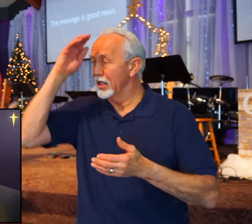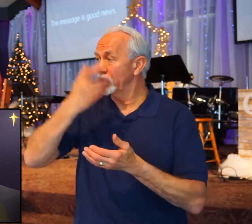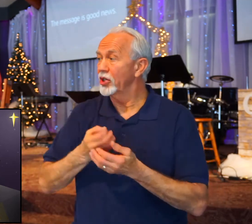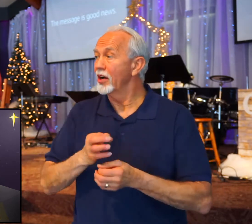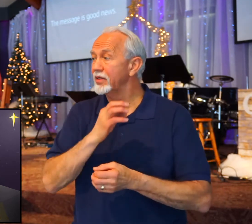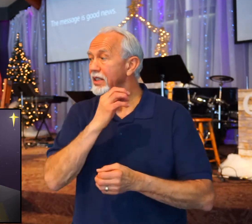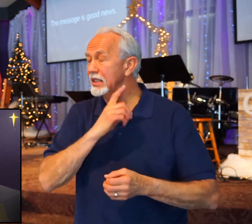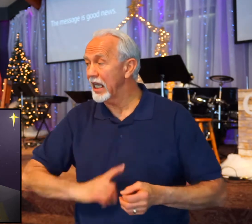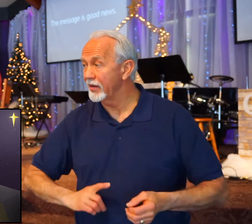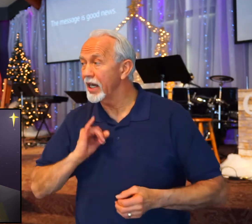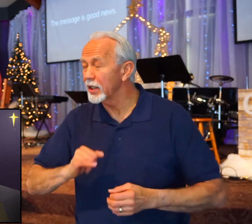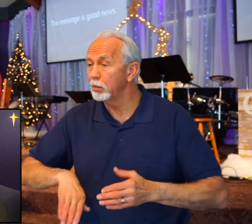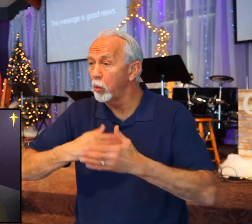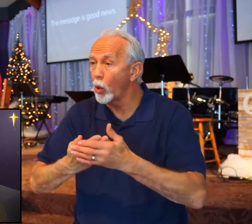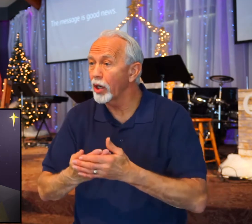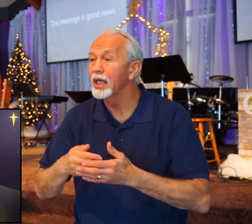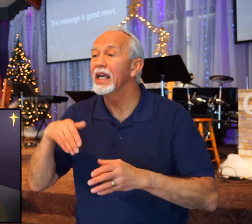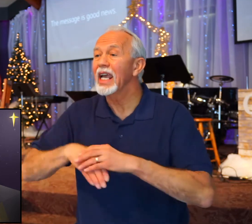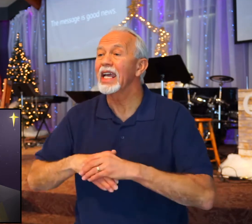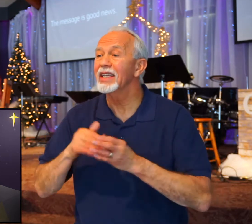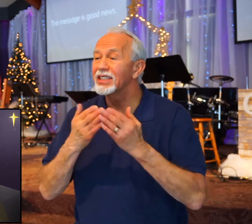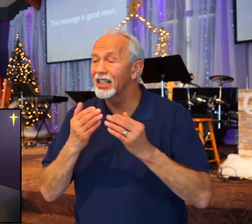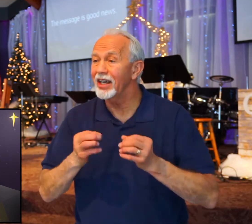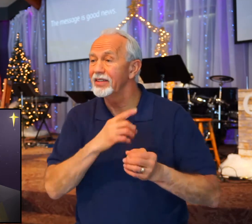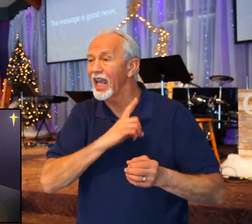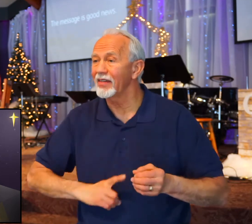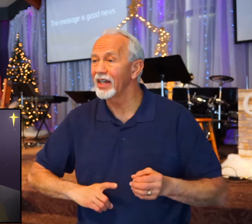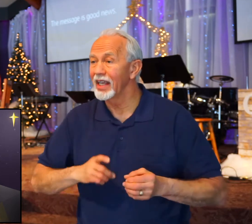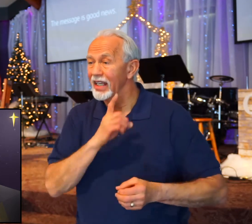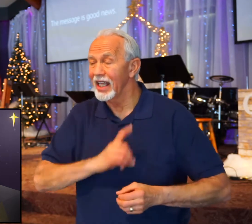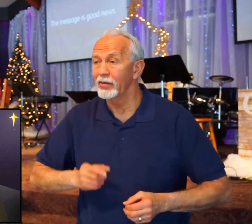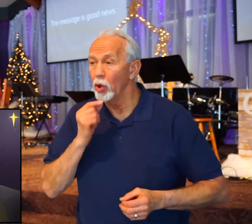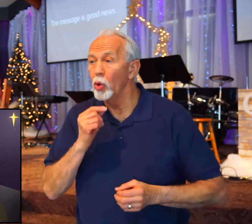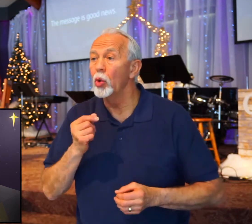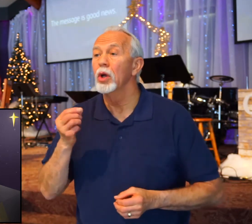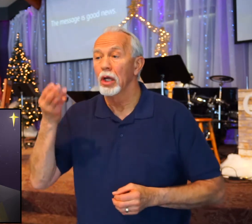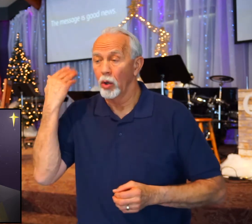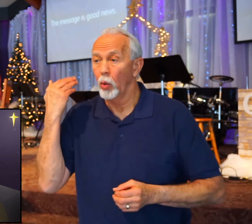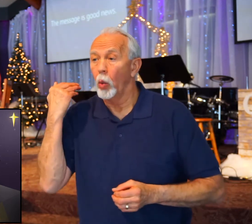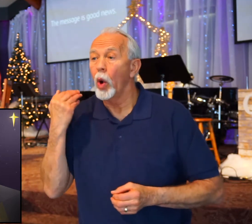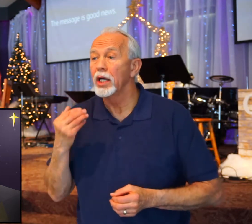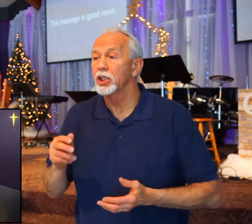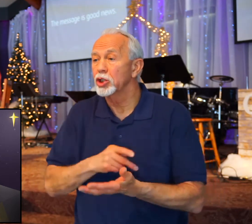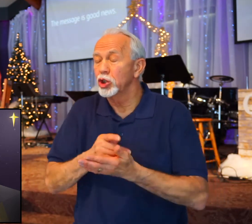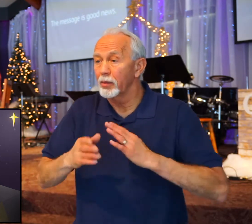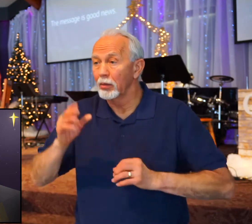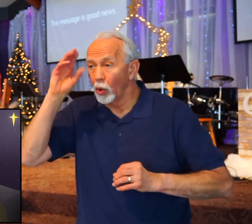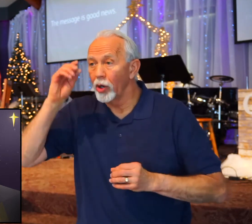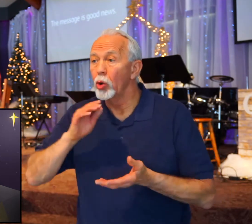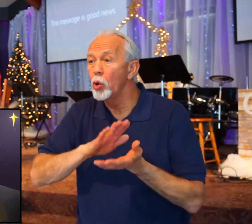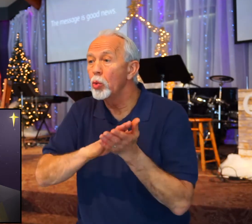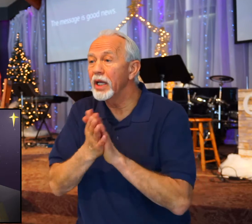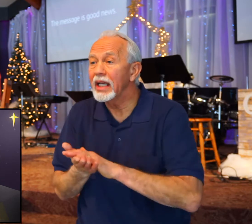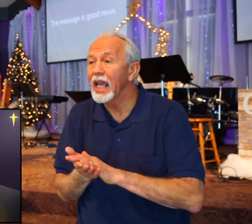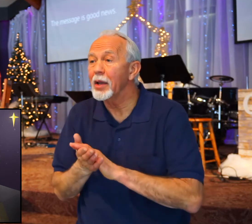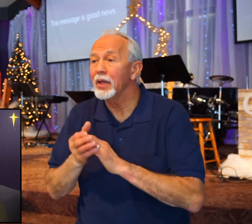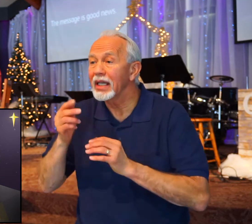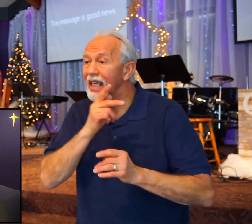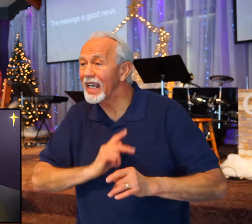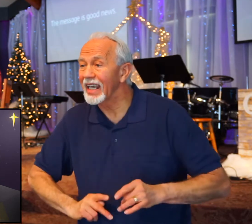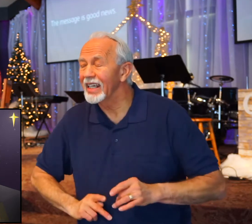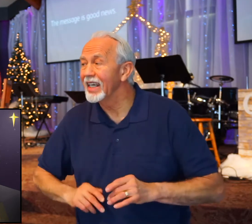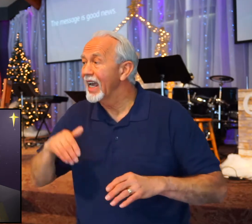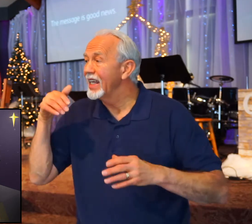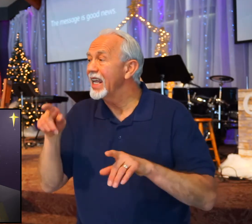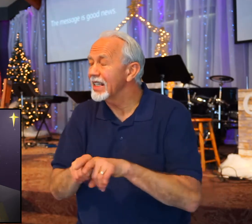David has been born in the city of David. David, who was a shepherd boy that became king, in